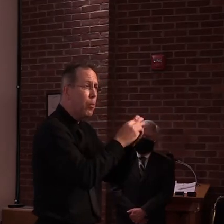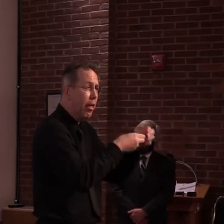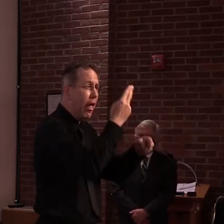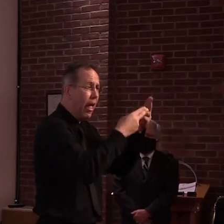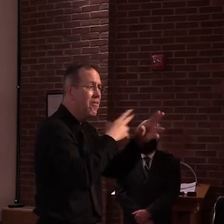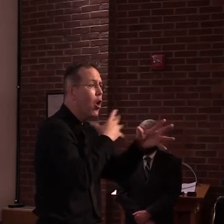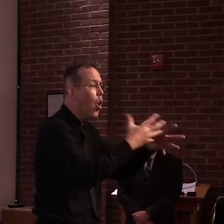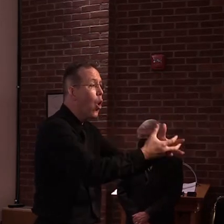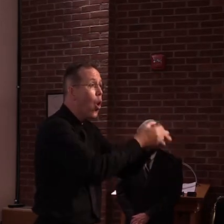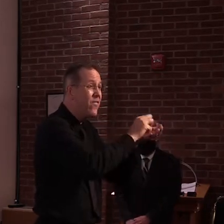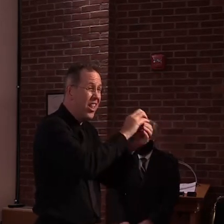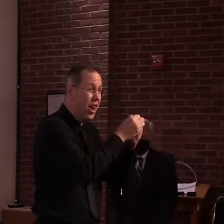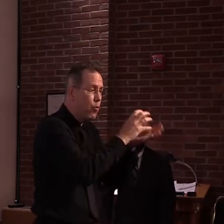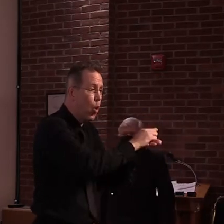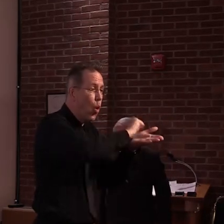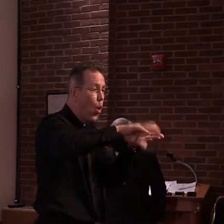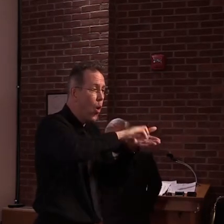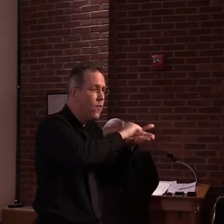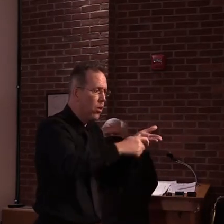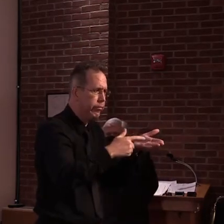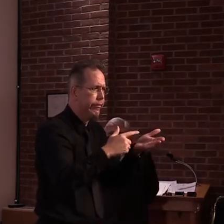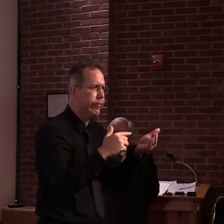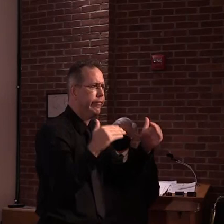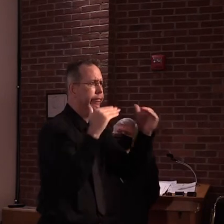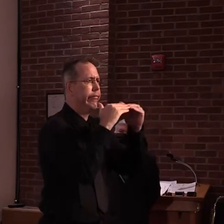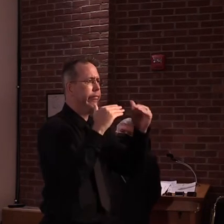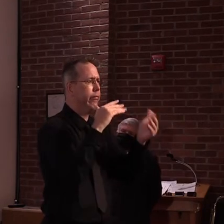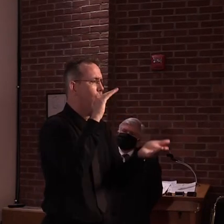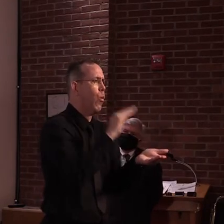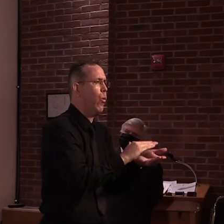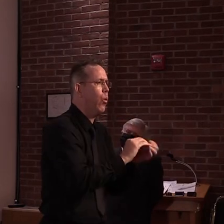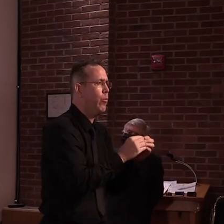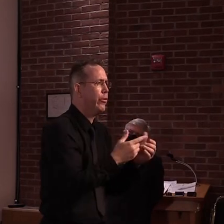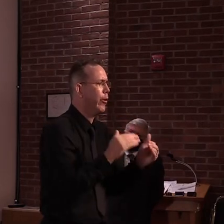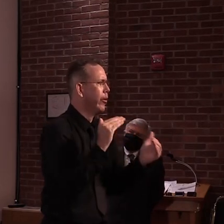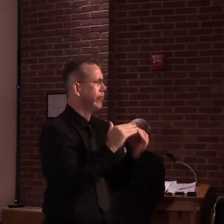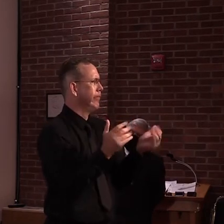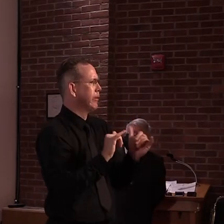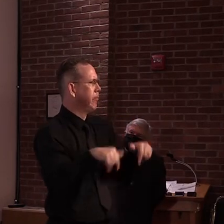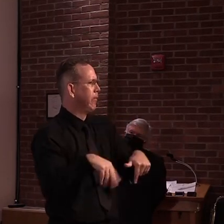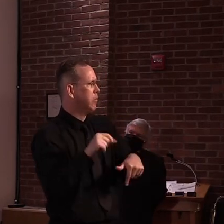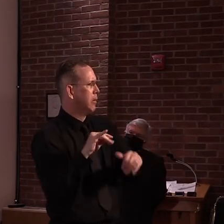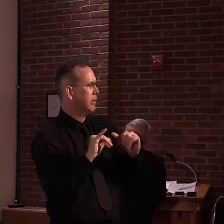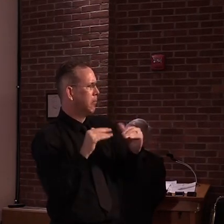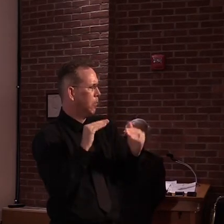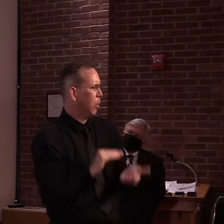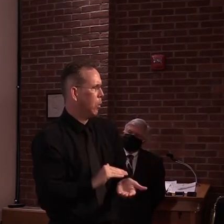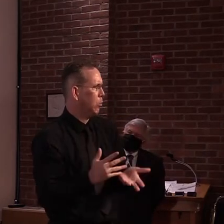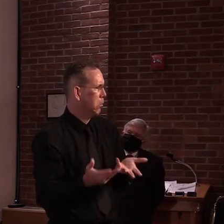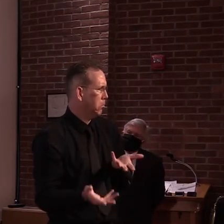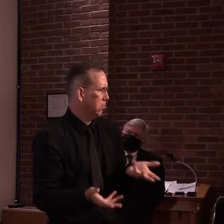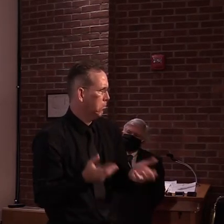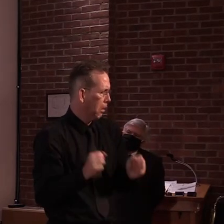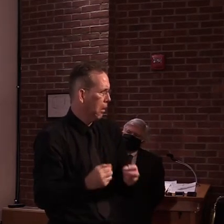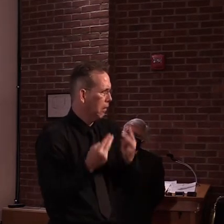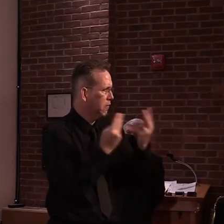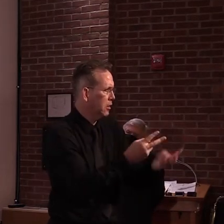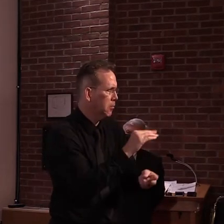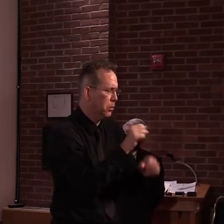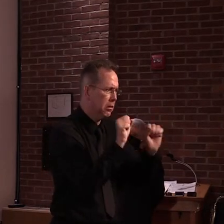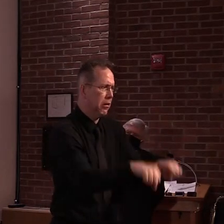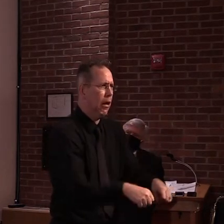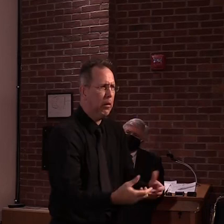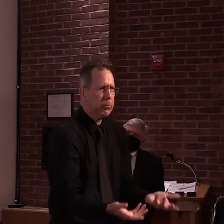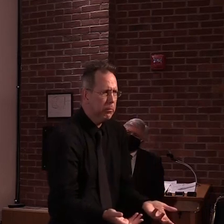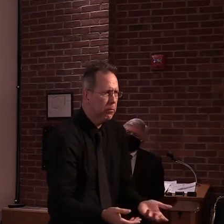ways we could portray data based on that, but I want you to keep in mind those captive facilities, as you said, most